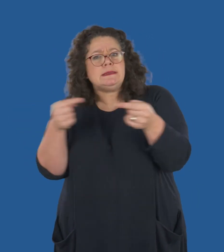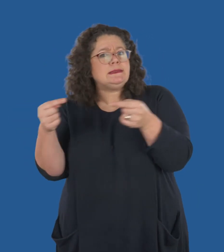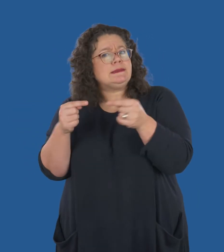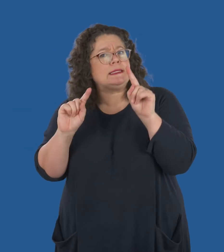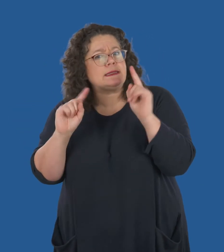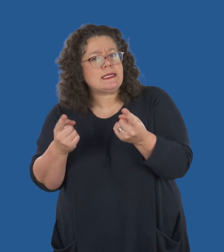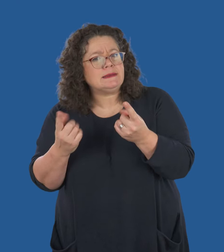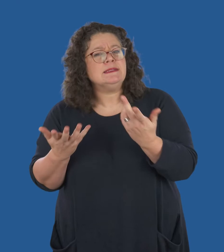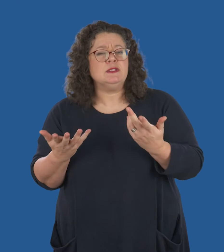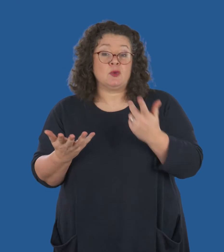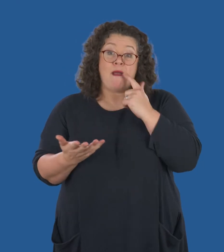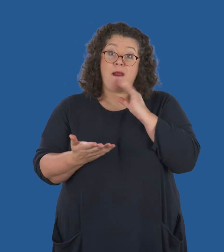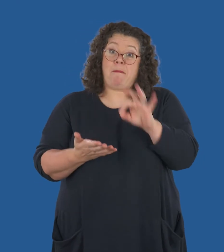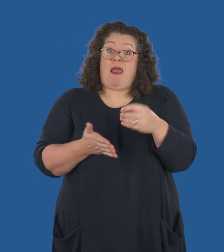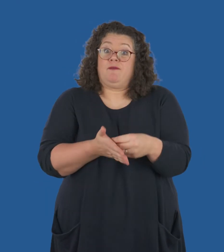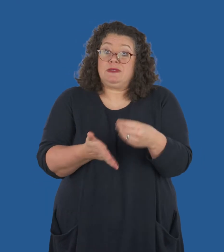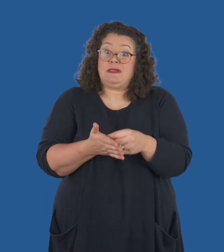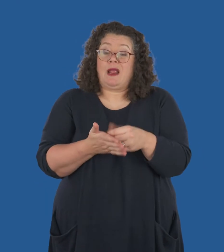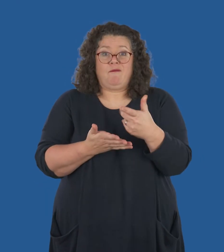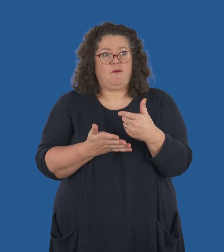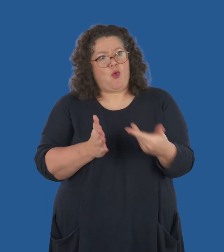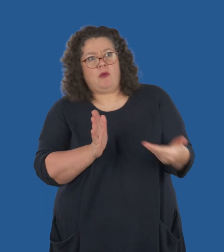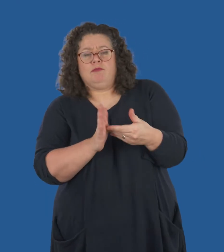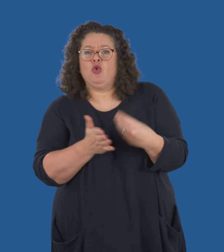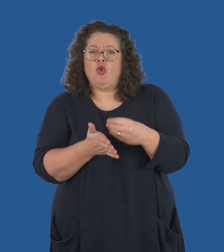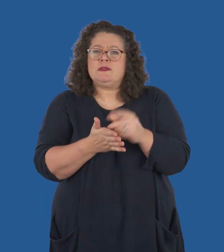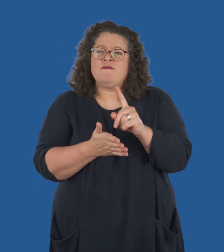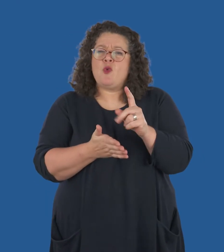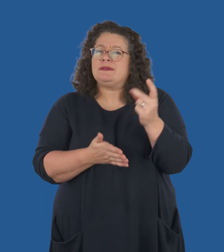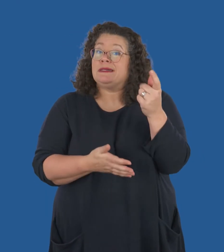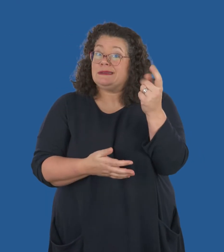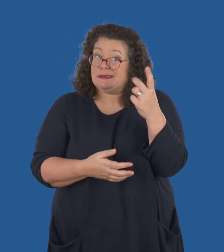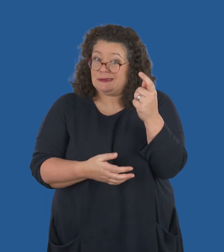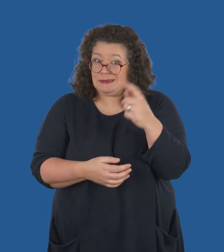She can apply to the fund to cover the additional cost of taxis.